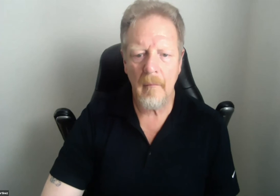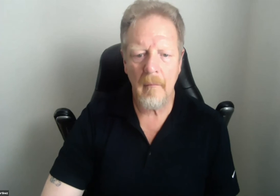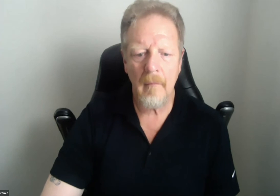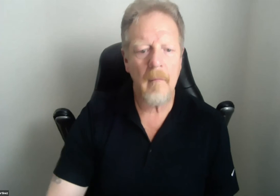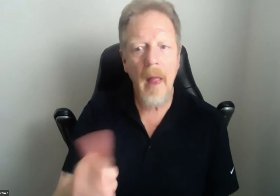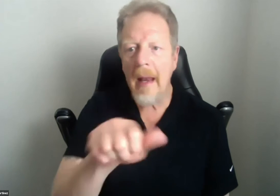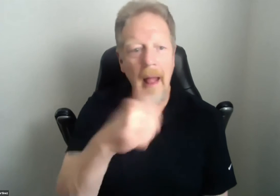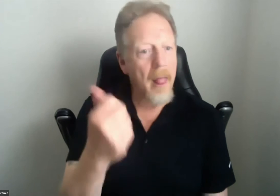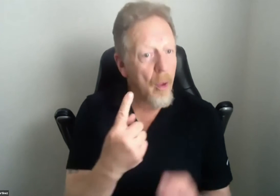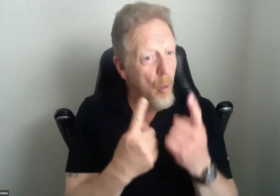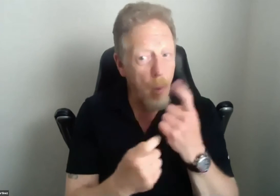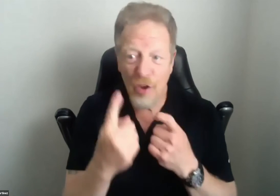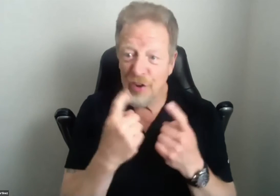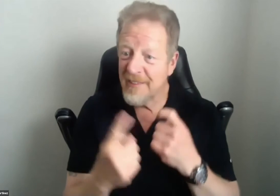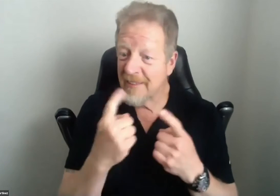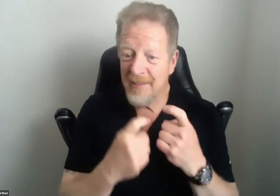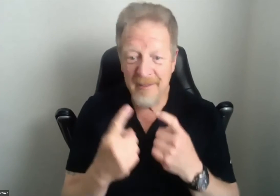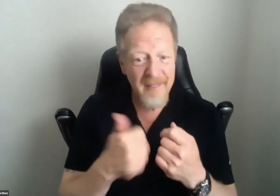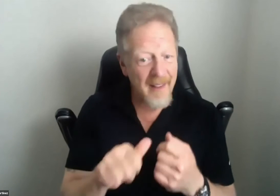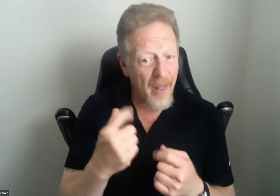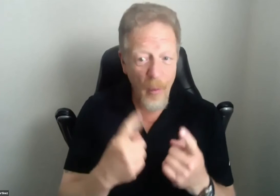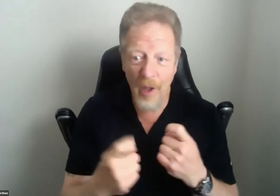Any other questions?